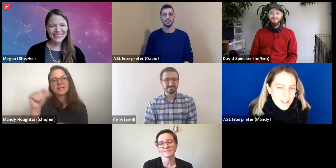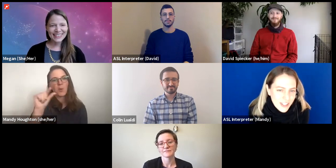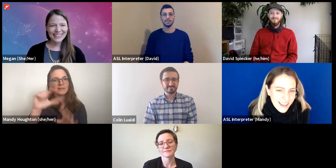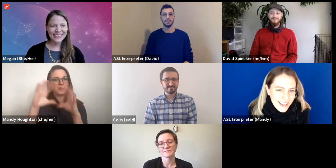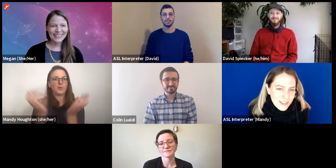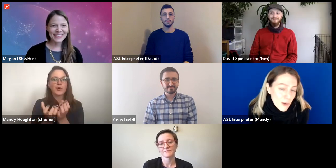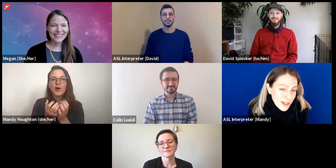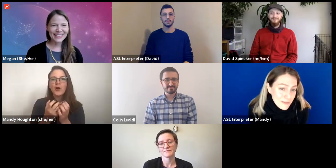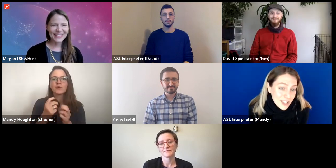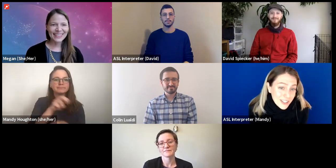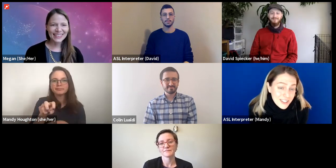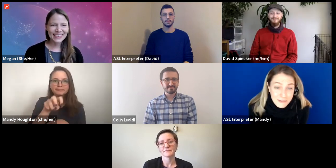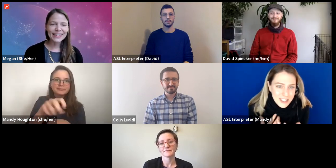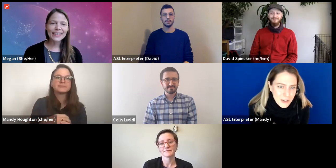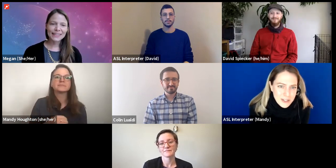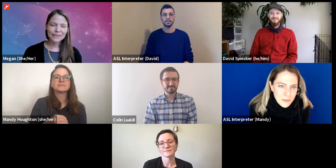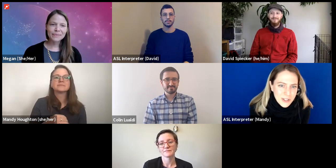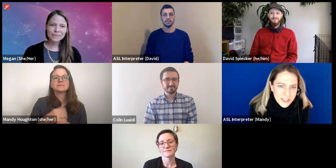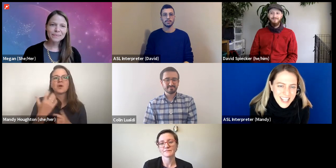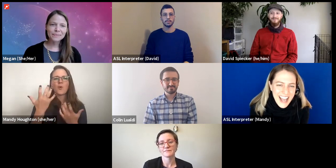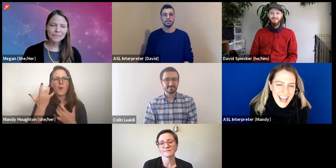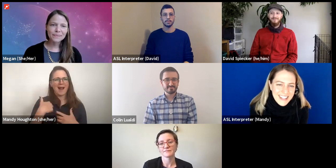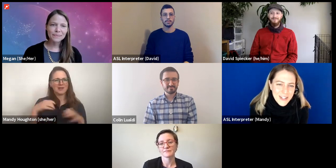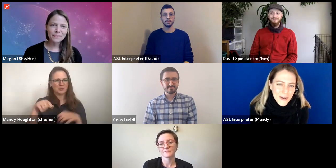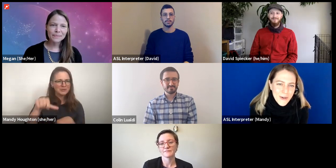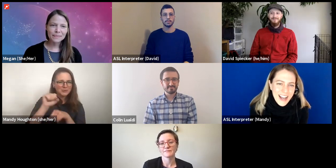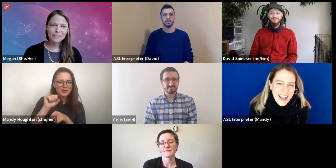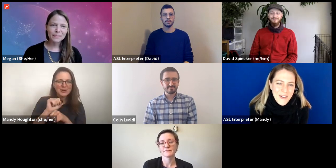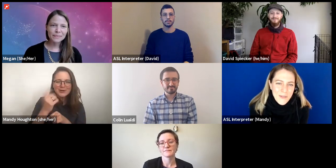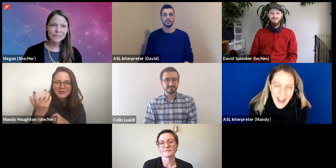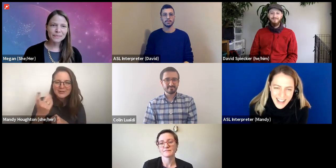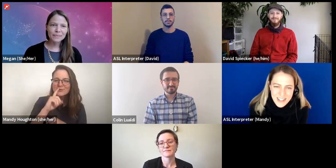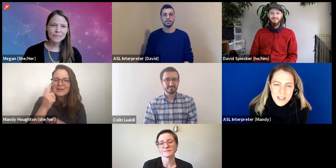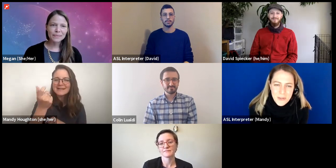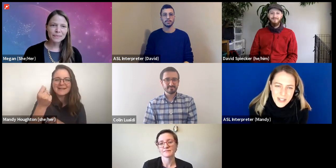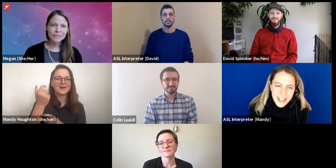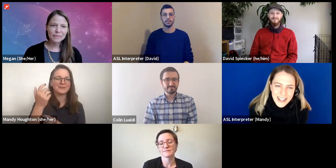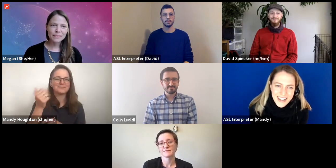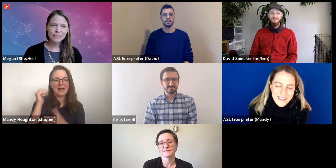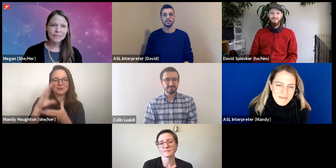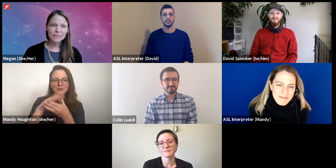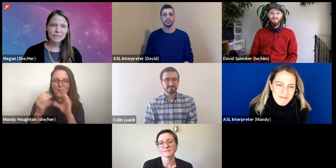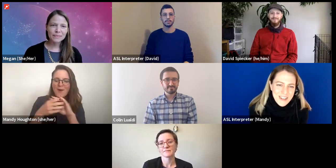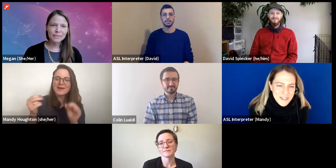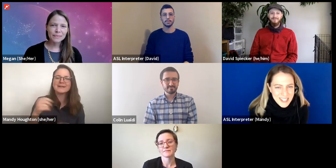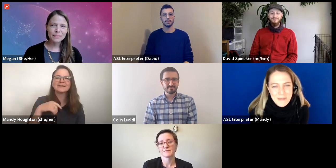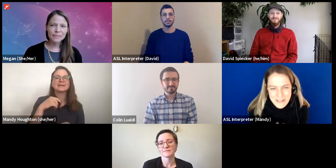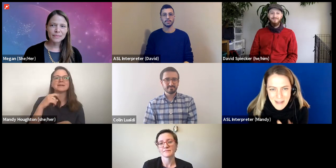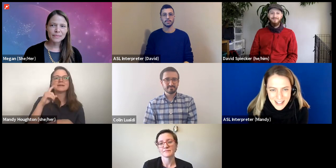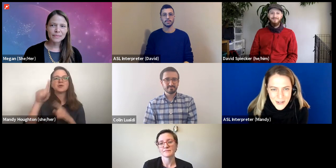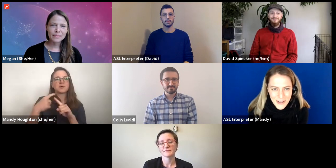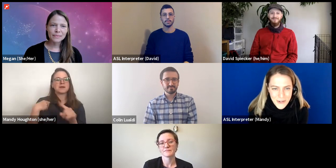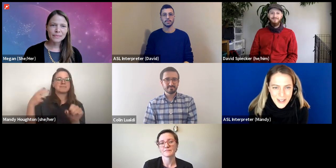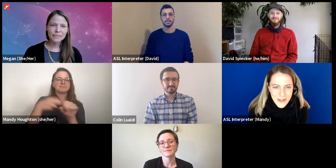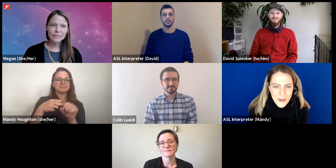of my journey in the quantum field and really the quantum world. And so, why I do this work really a bit of